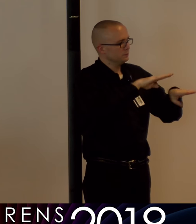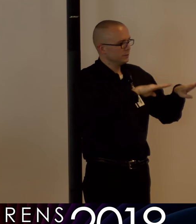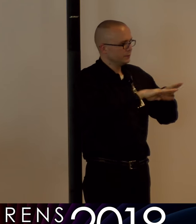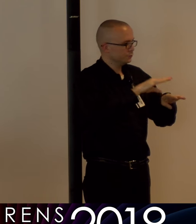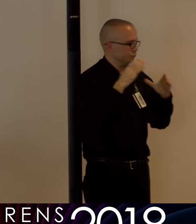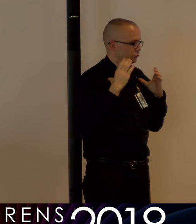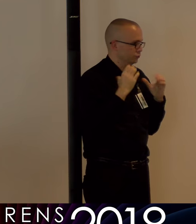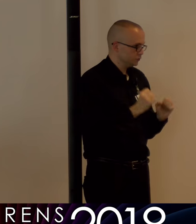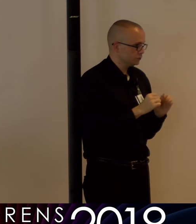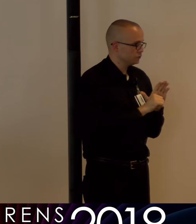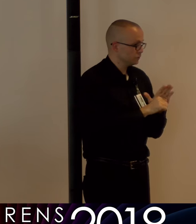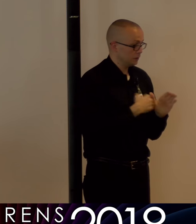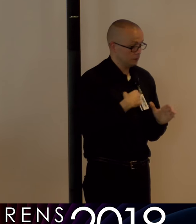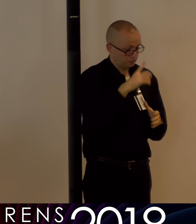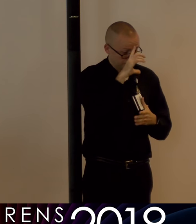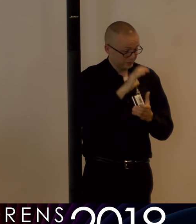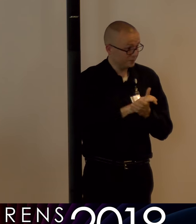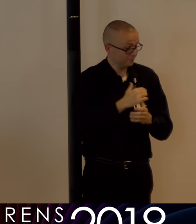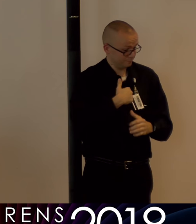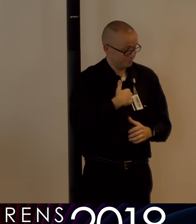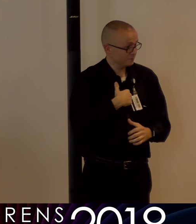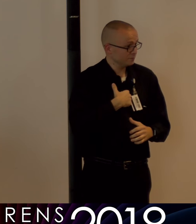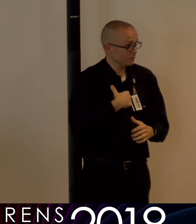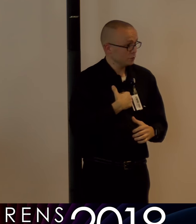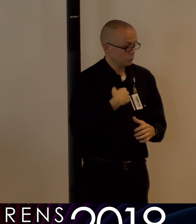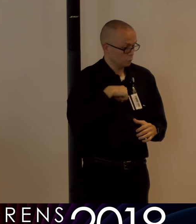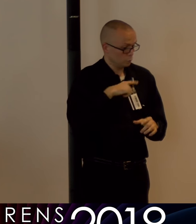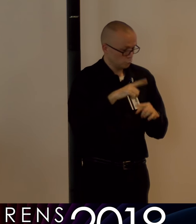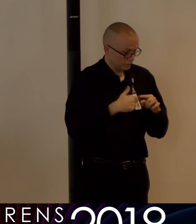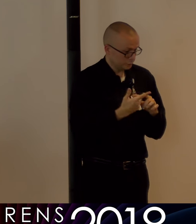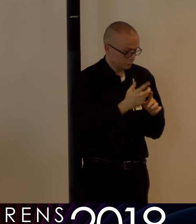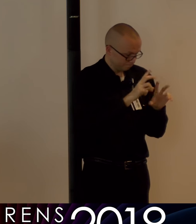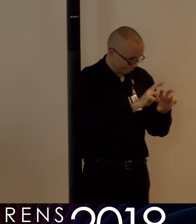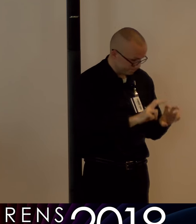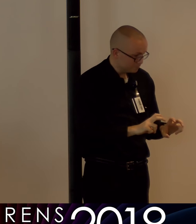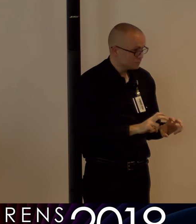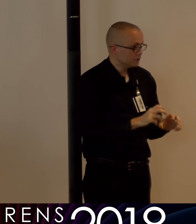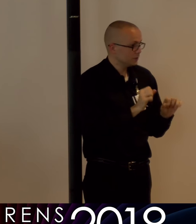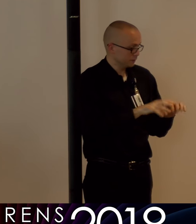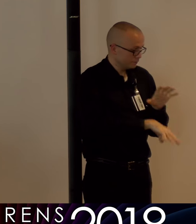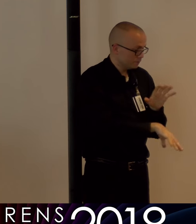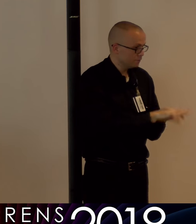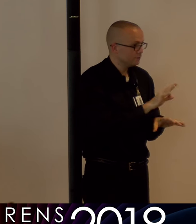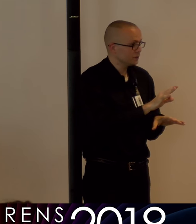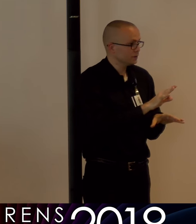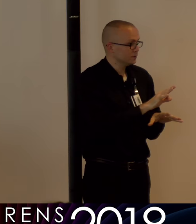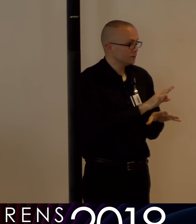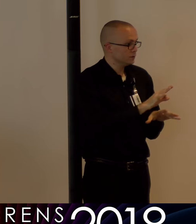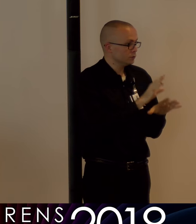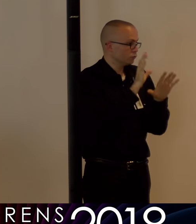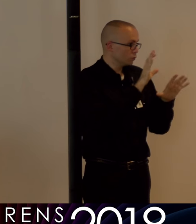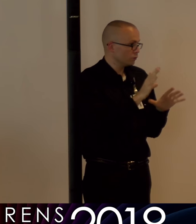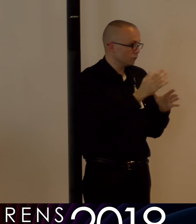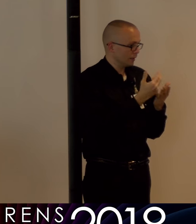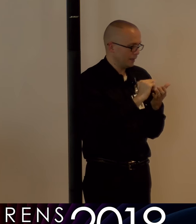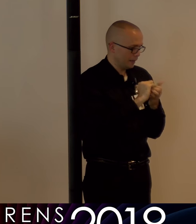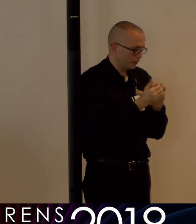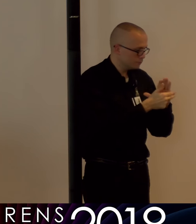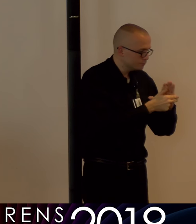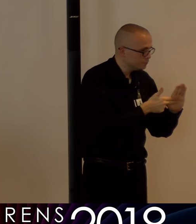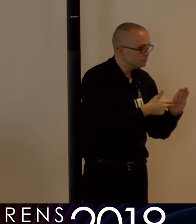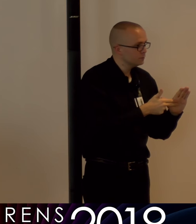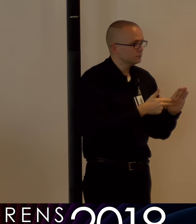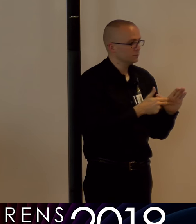charge syndrome and the belief that I have that when we do that, we could uncover potential novel ways of diagnosing charge